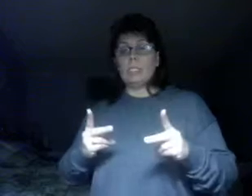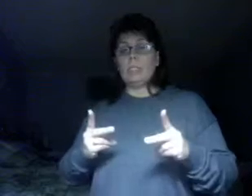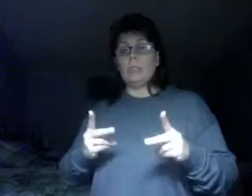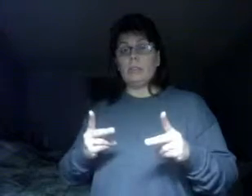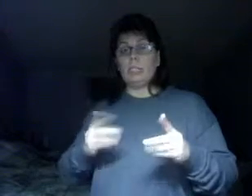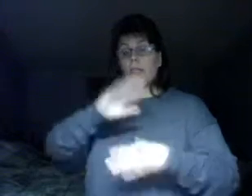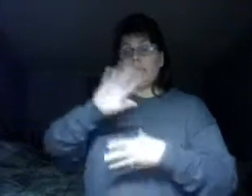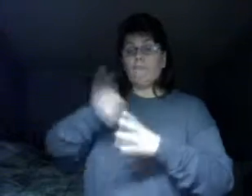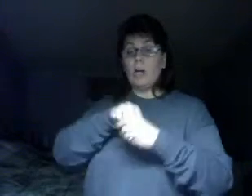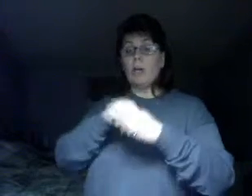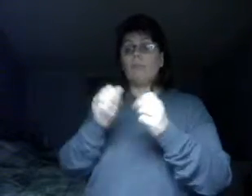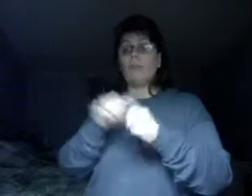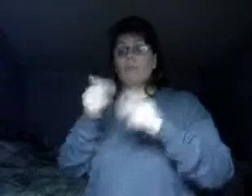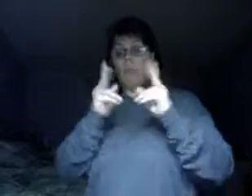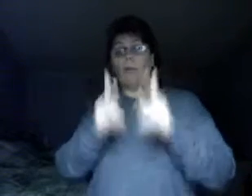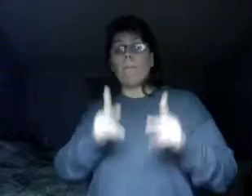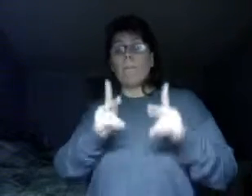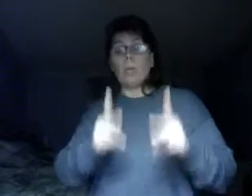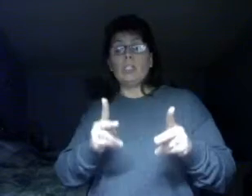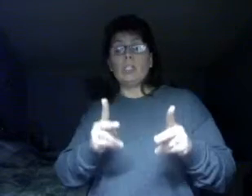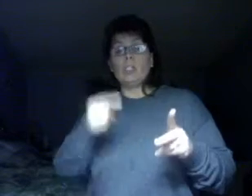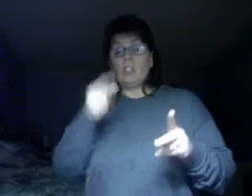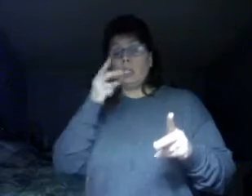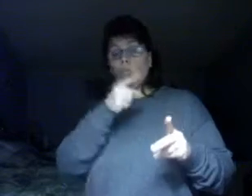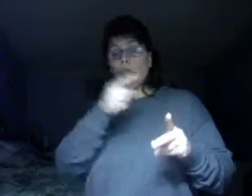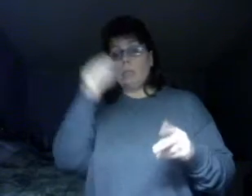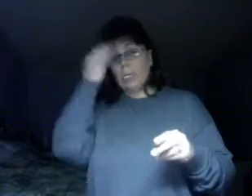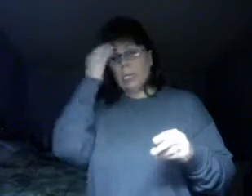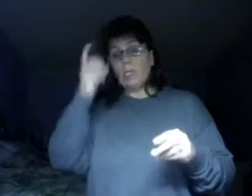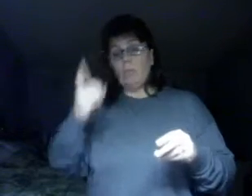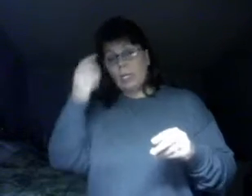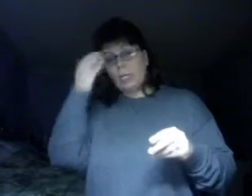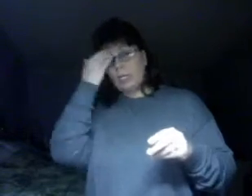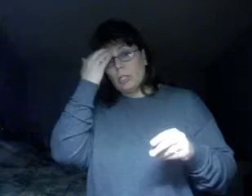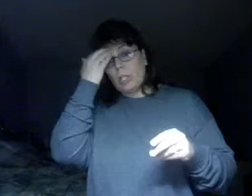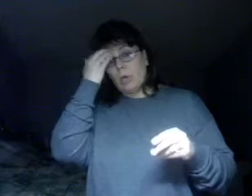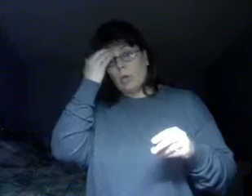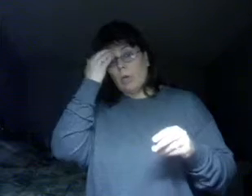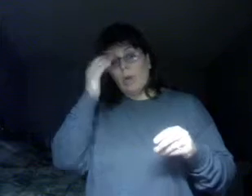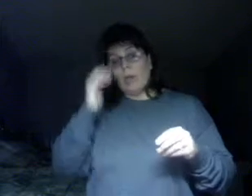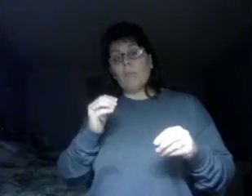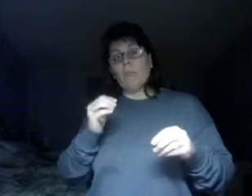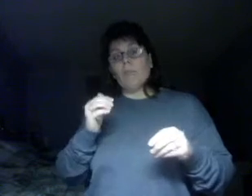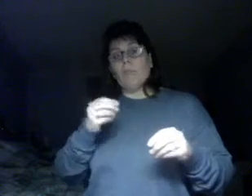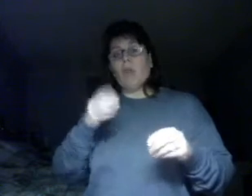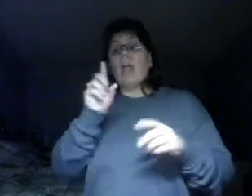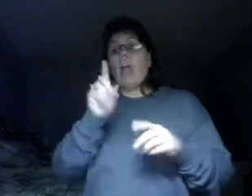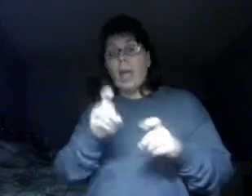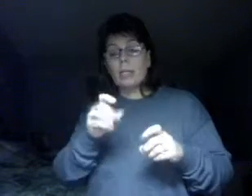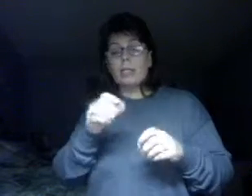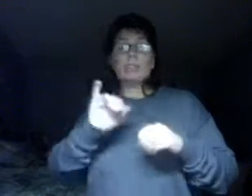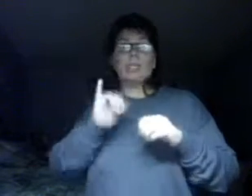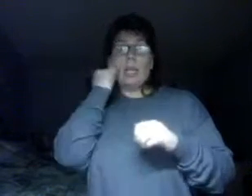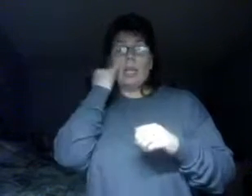present, then it's a risky behavior, and someone can avoid those behaviors or those activities and protect